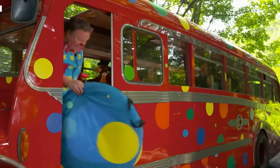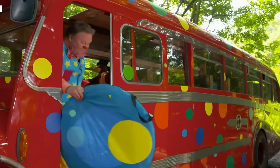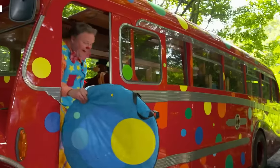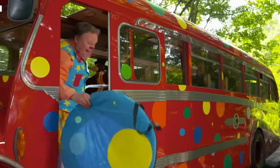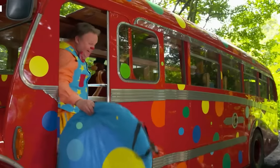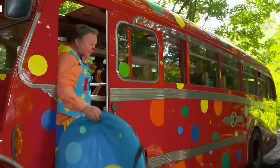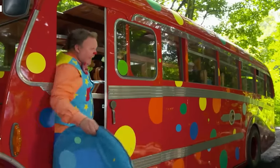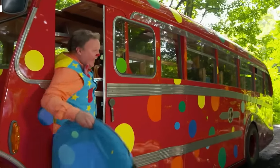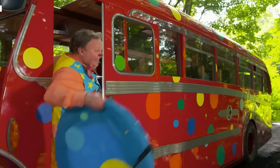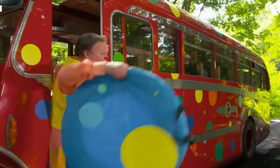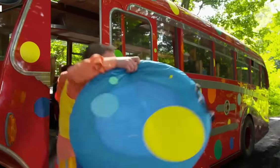Woohoo!